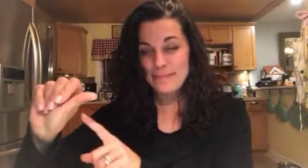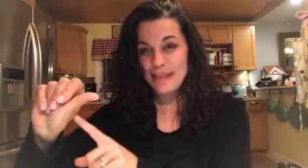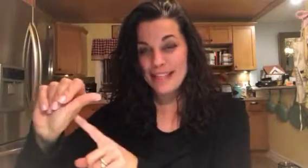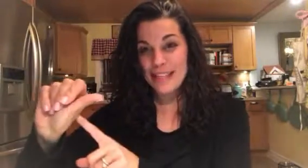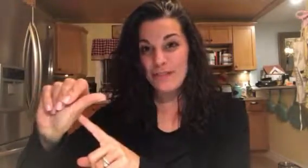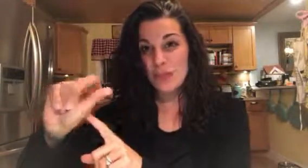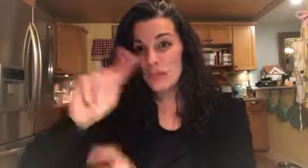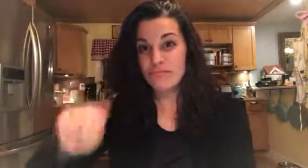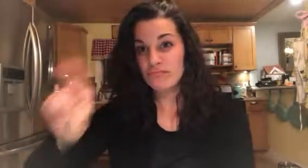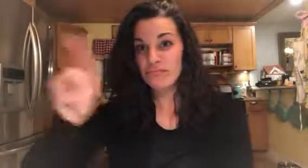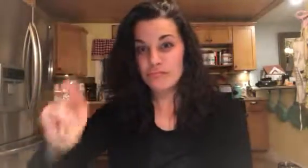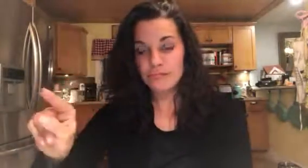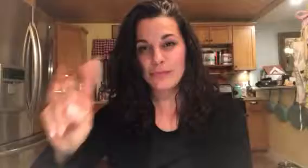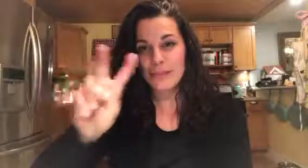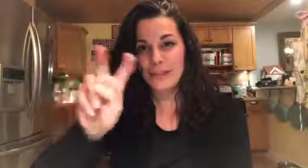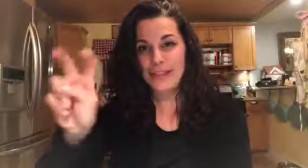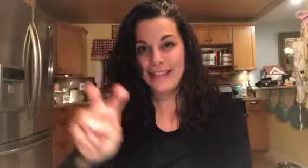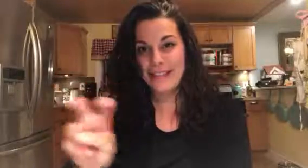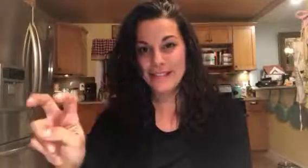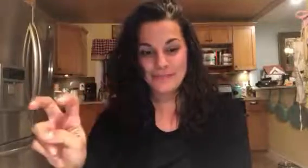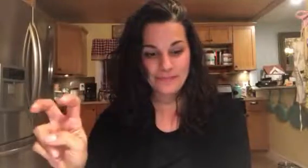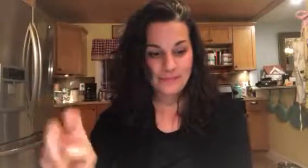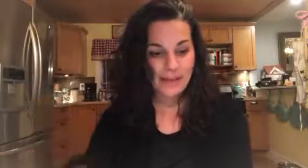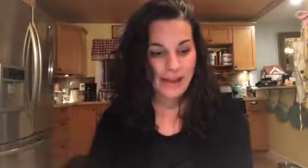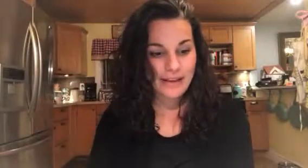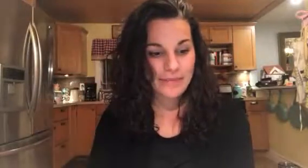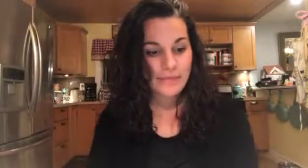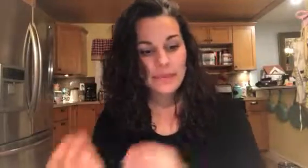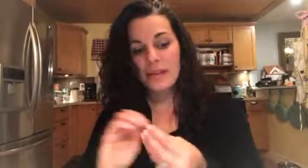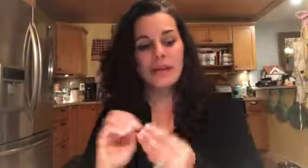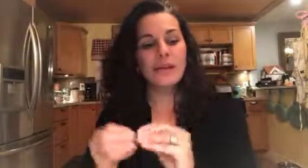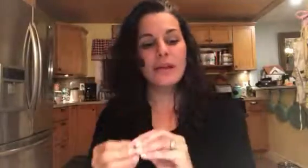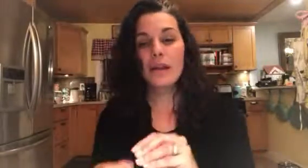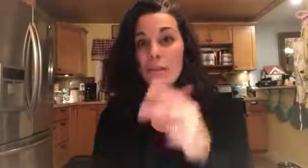but instead of doing, we do like this, okay?